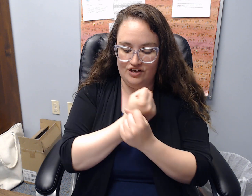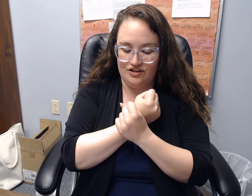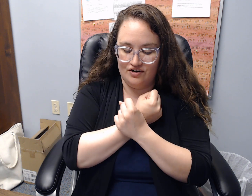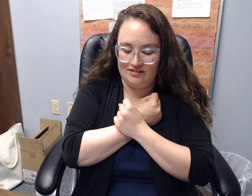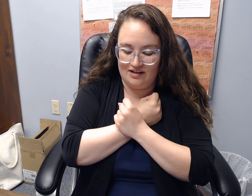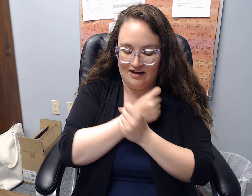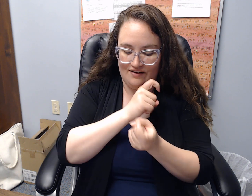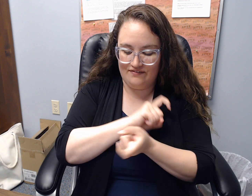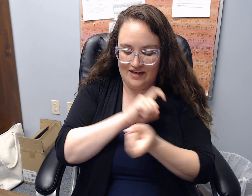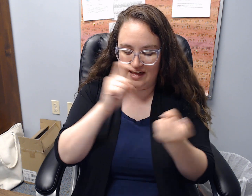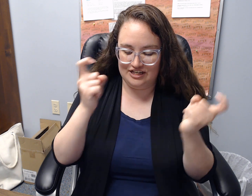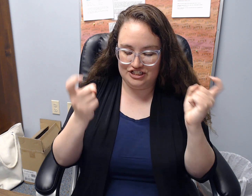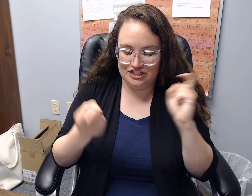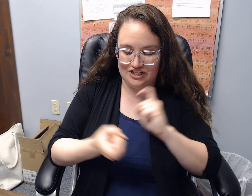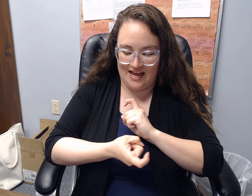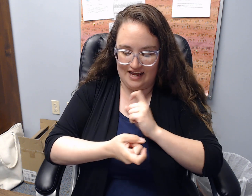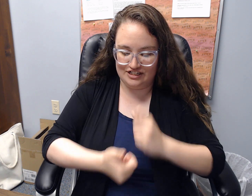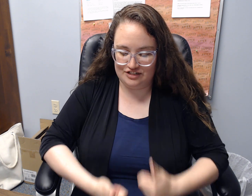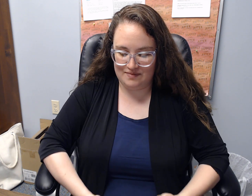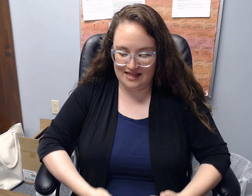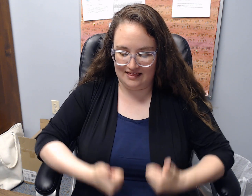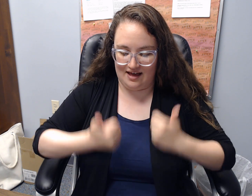Your love has changed my life,